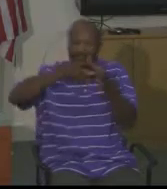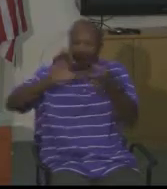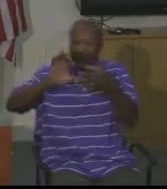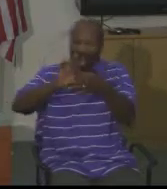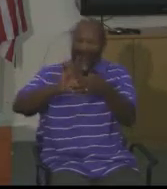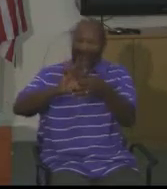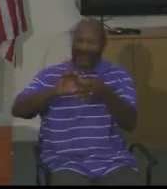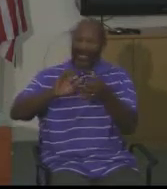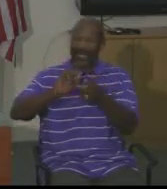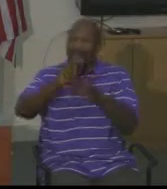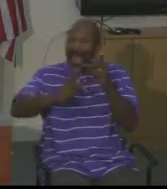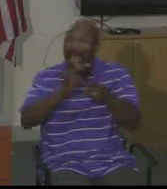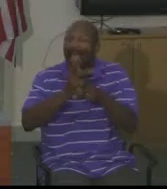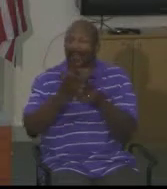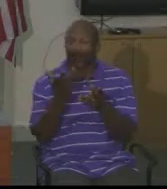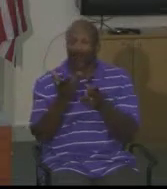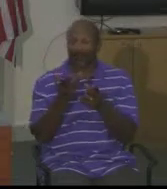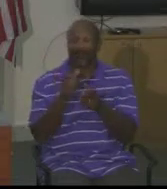connector itself.